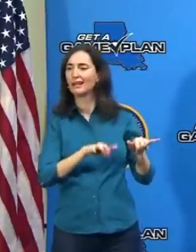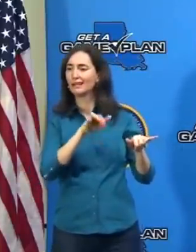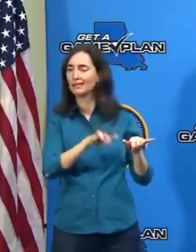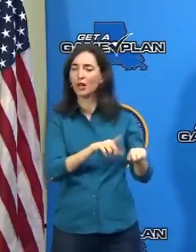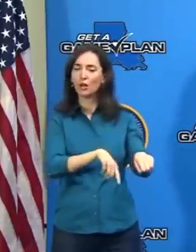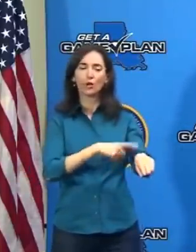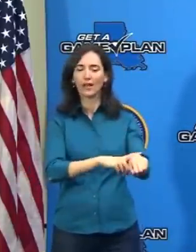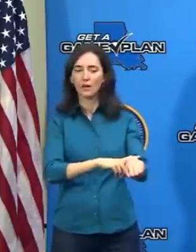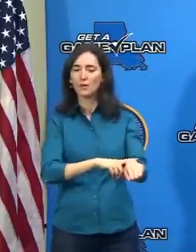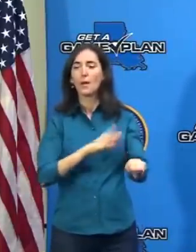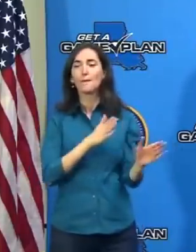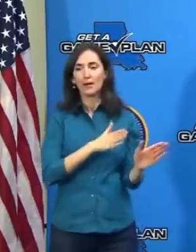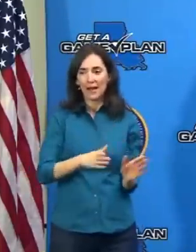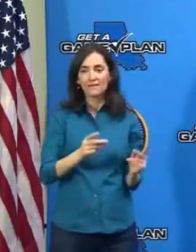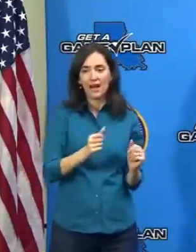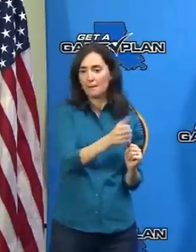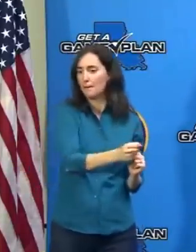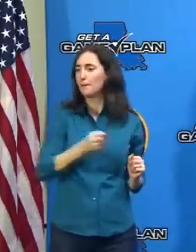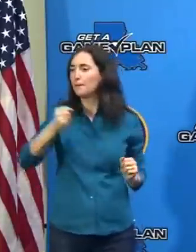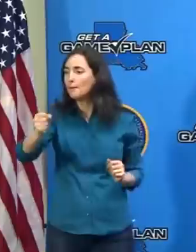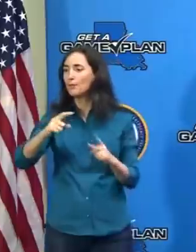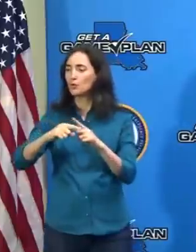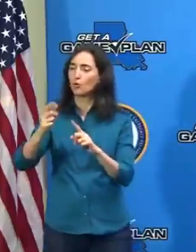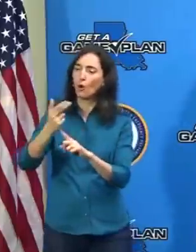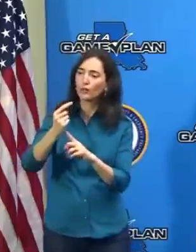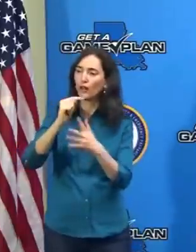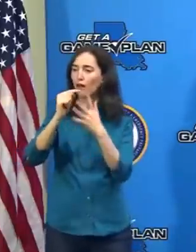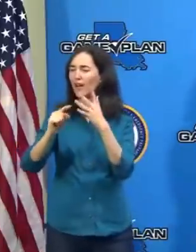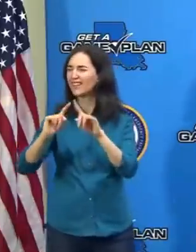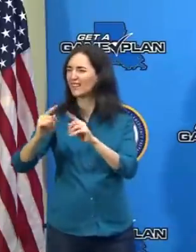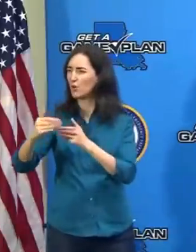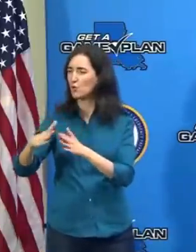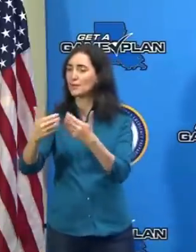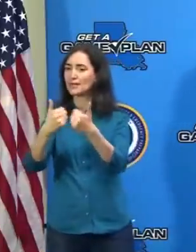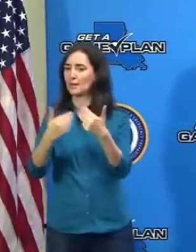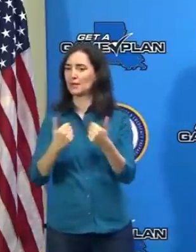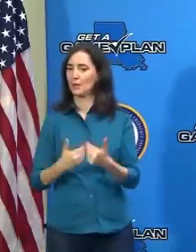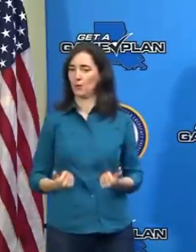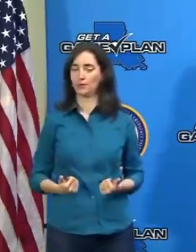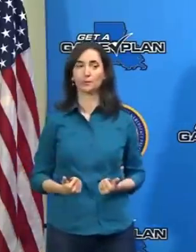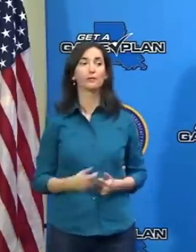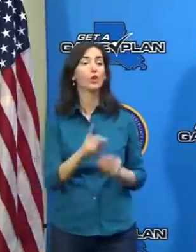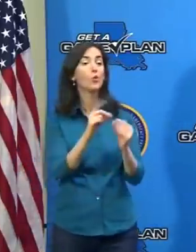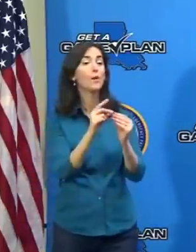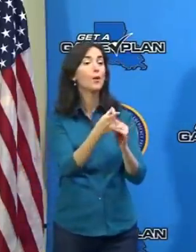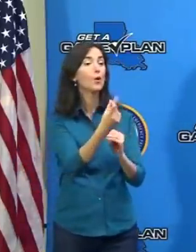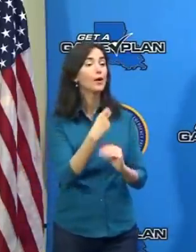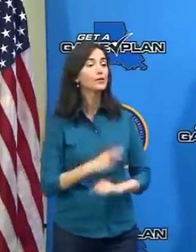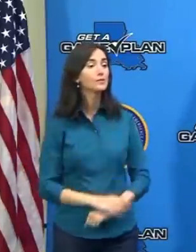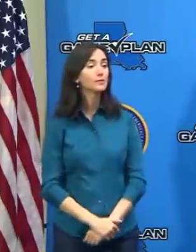sheltering and into non-congregant sheltering. Okay, so one more question?